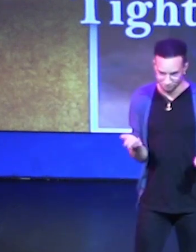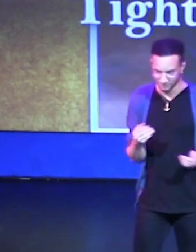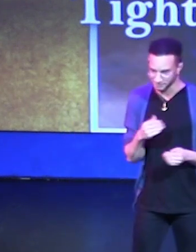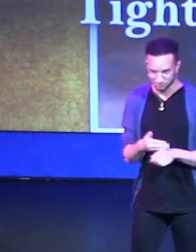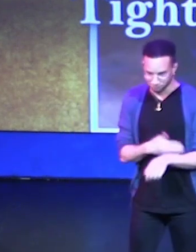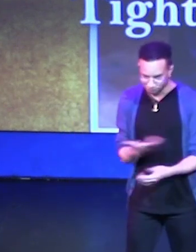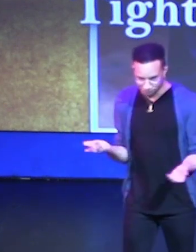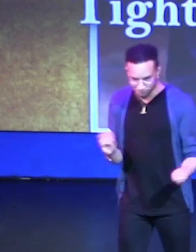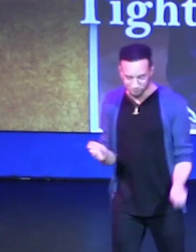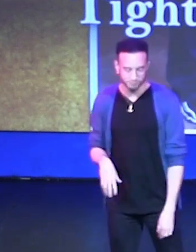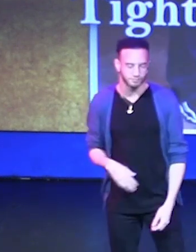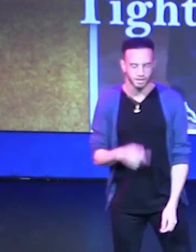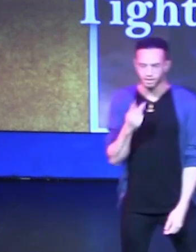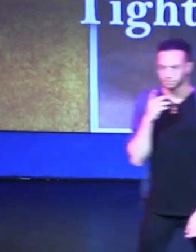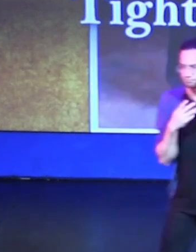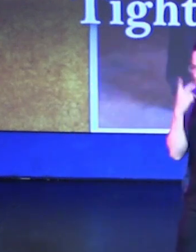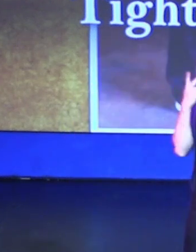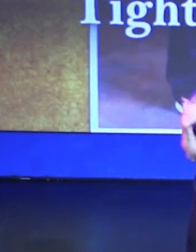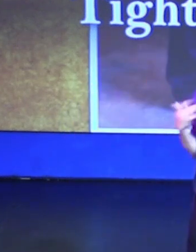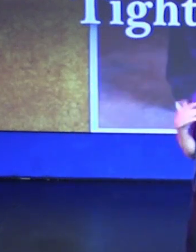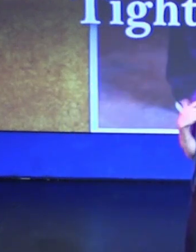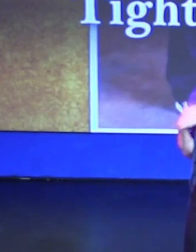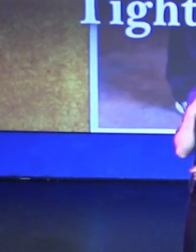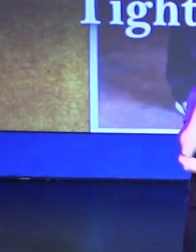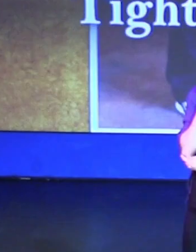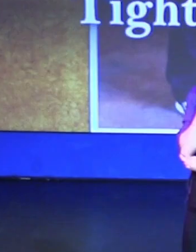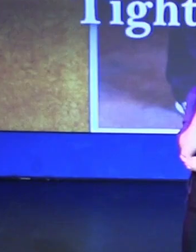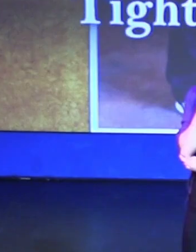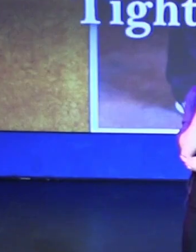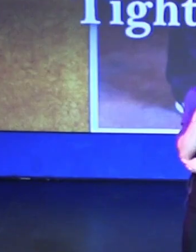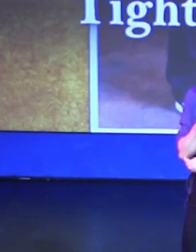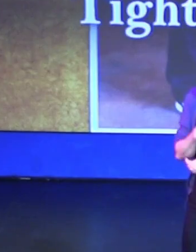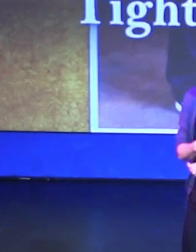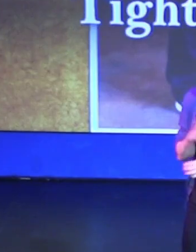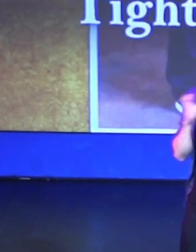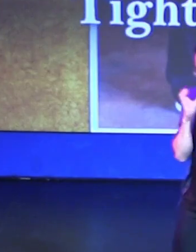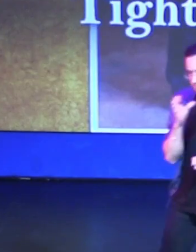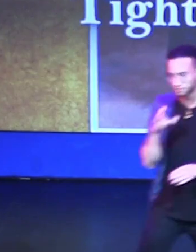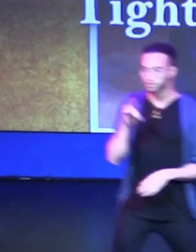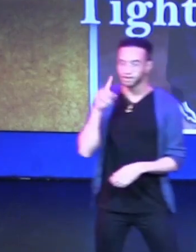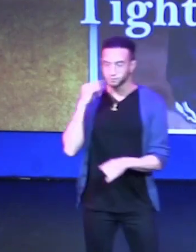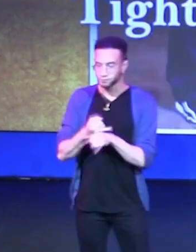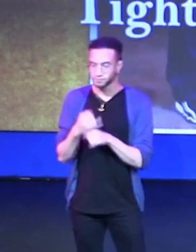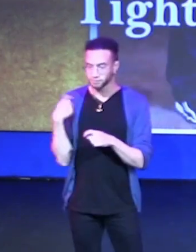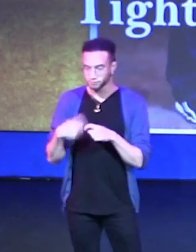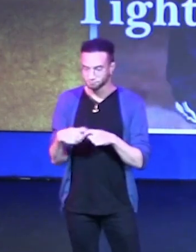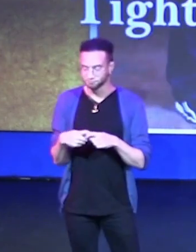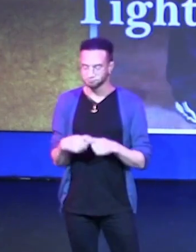Yeah, my experience in school wasn't good and it didn't seem to improve. My mom was concerned over this situation, so she began to look for another